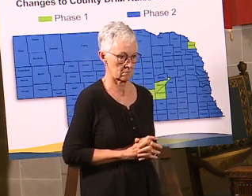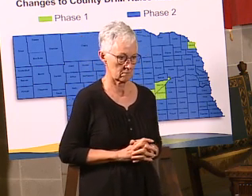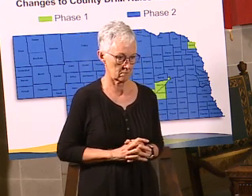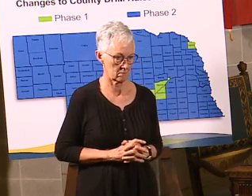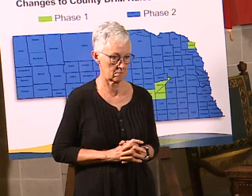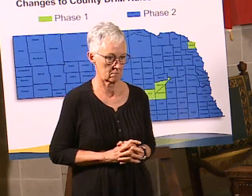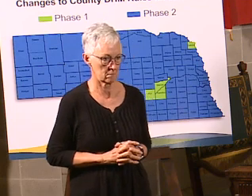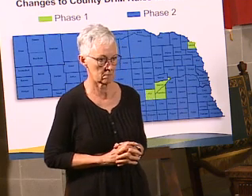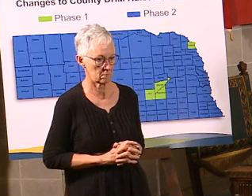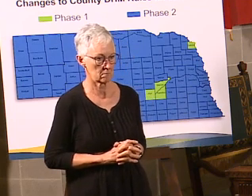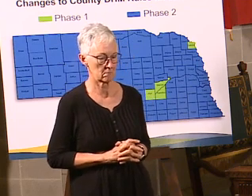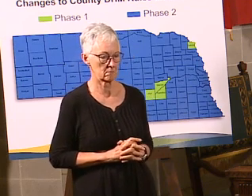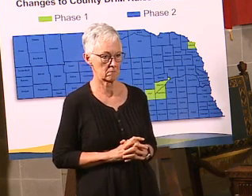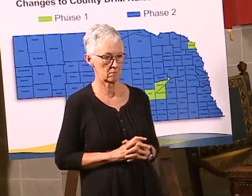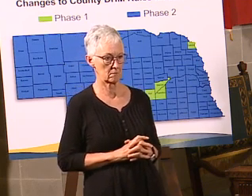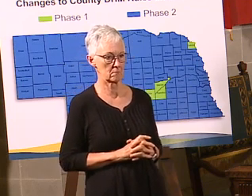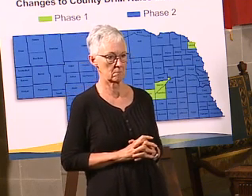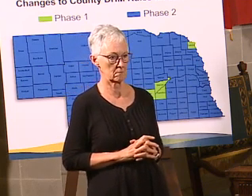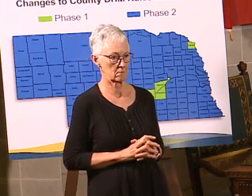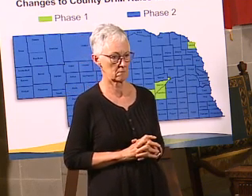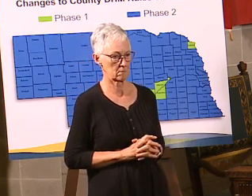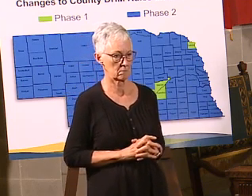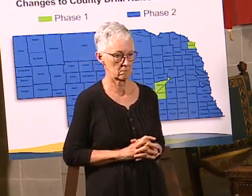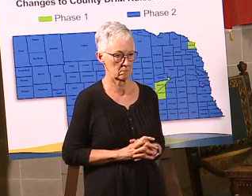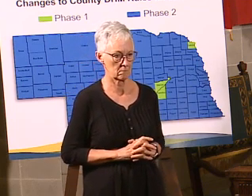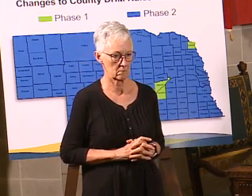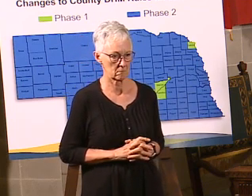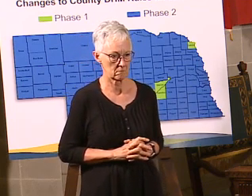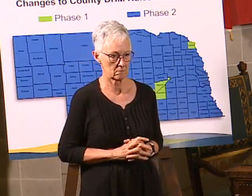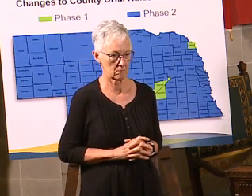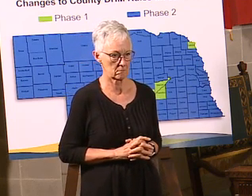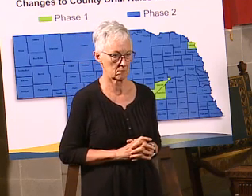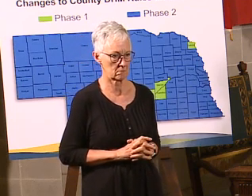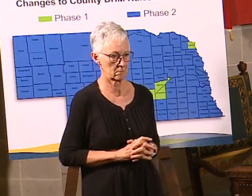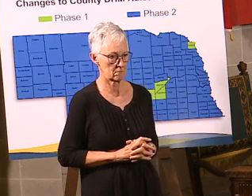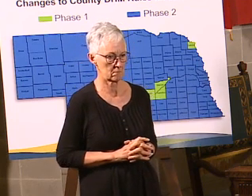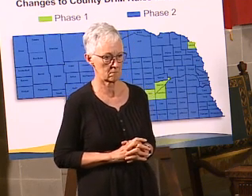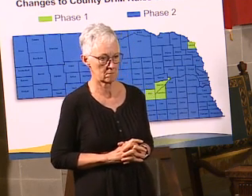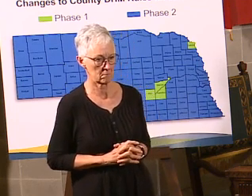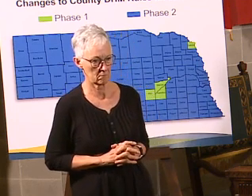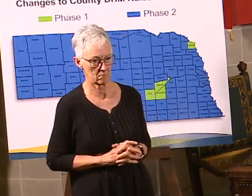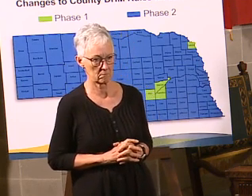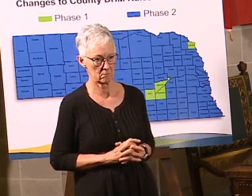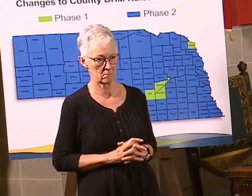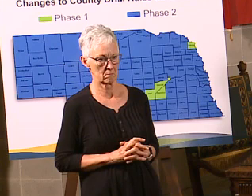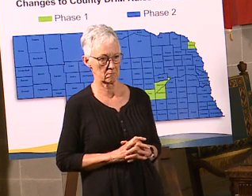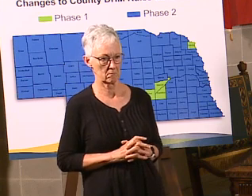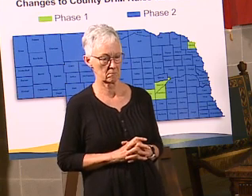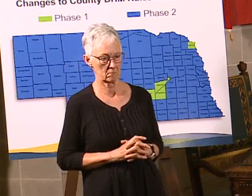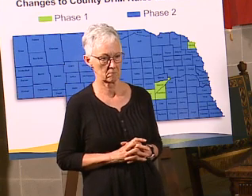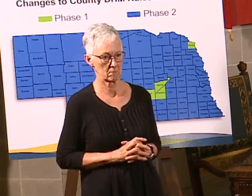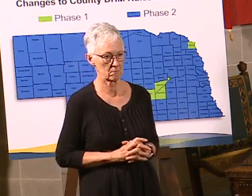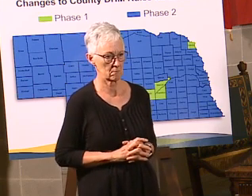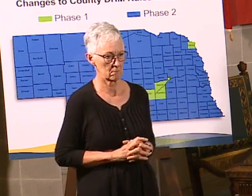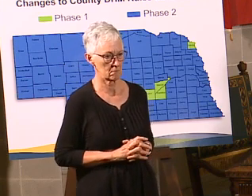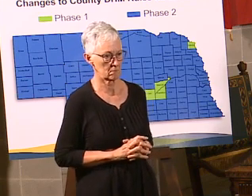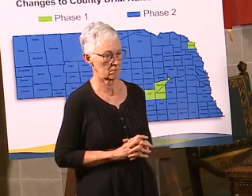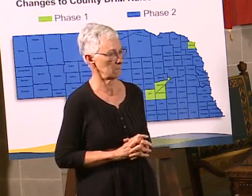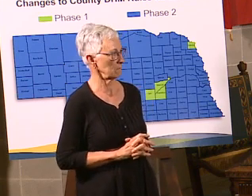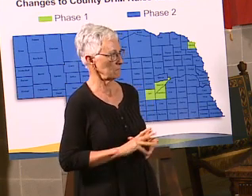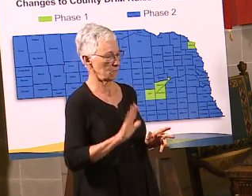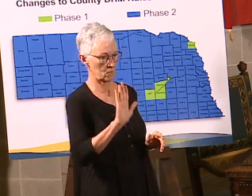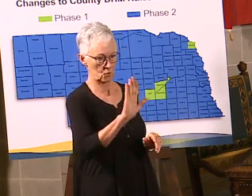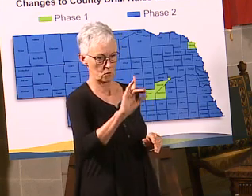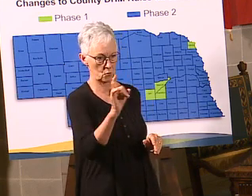because he has the coronavirus. And do you have any thoughts about this development? Well, so the